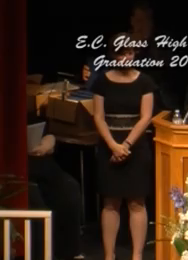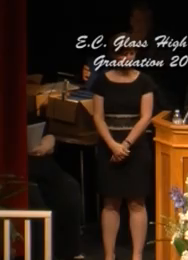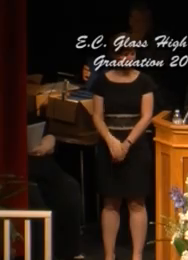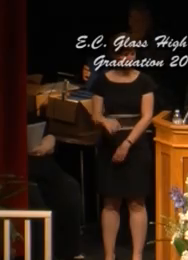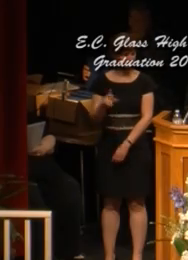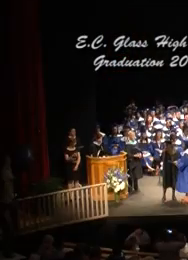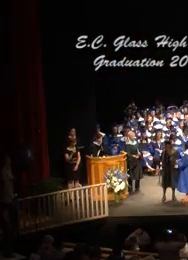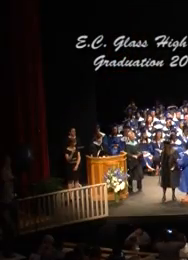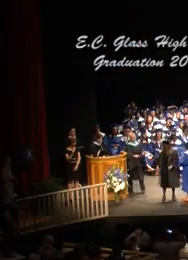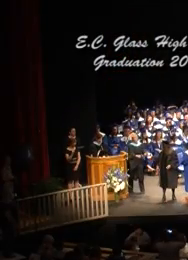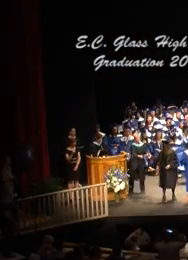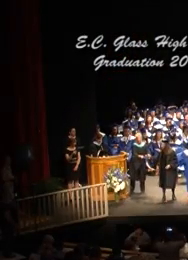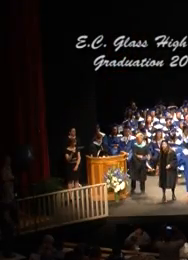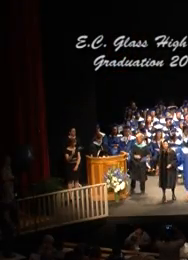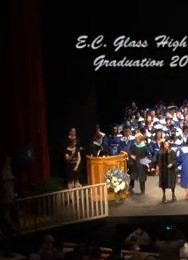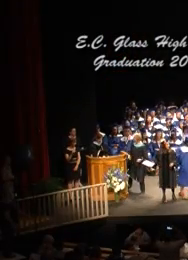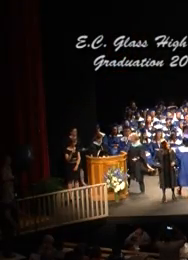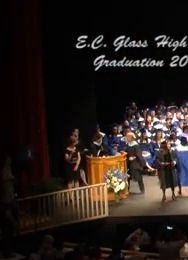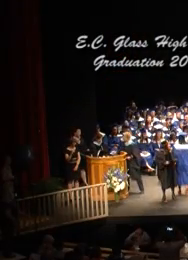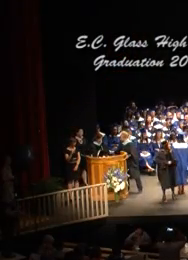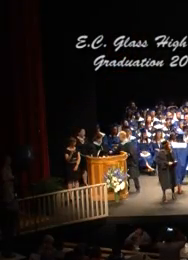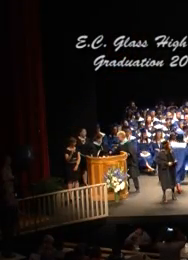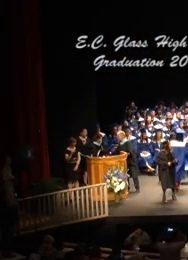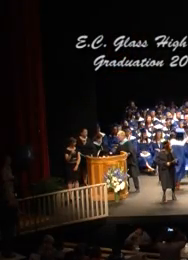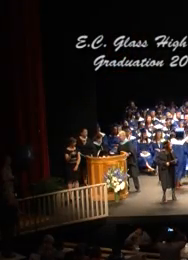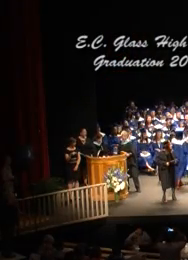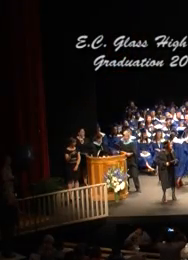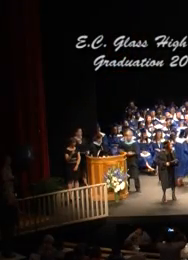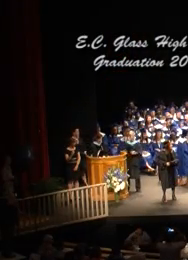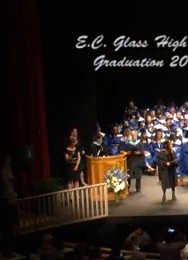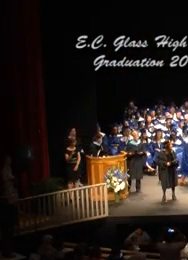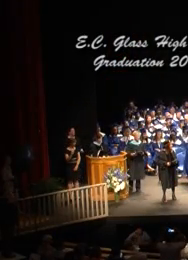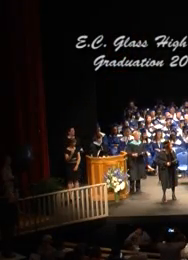Kayla Dominique Callahan.